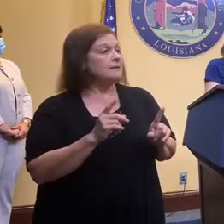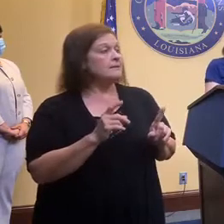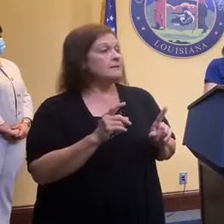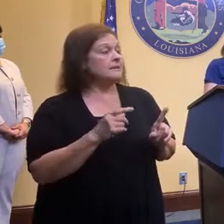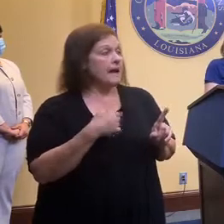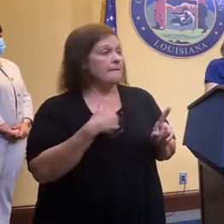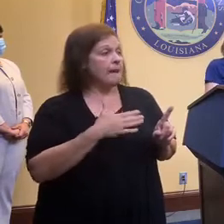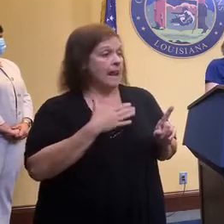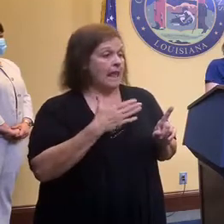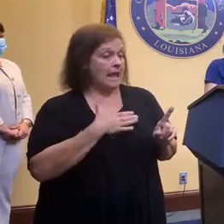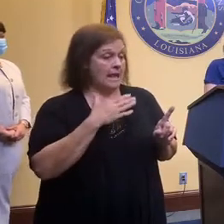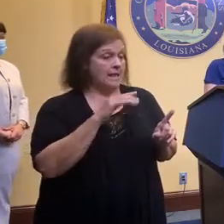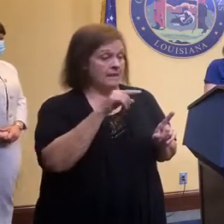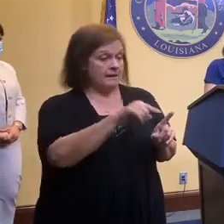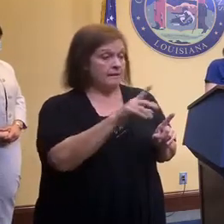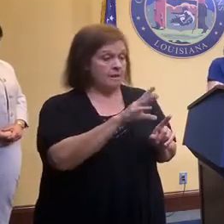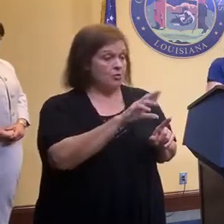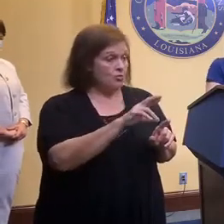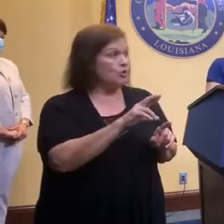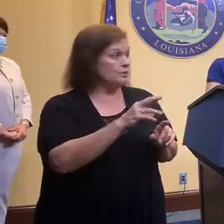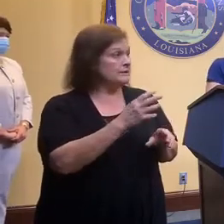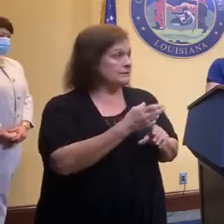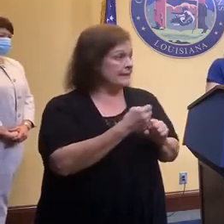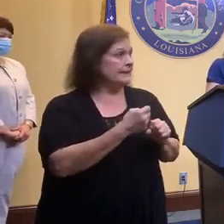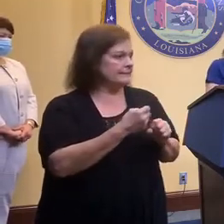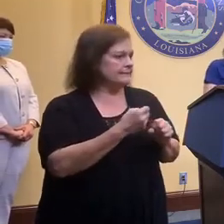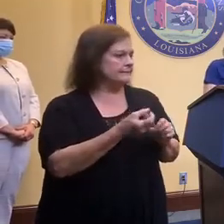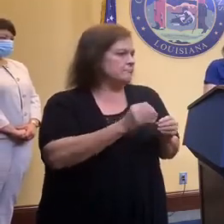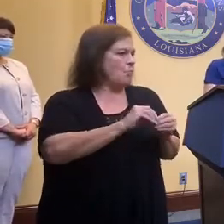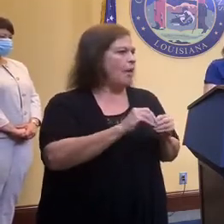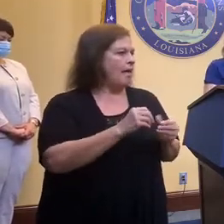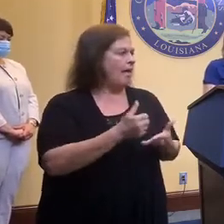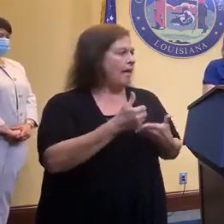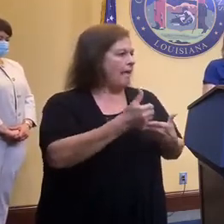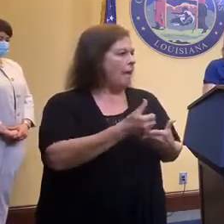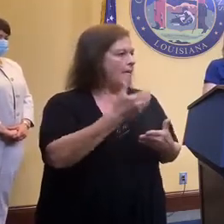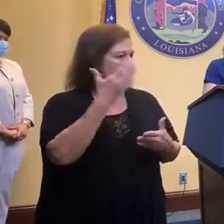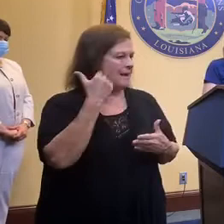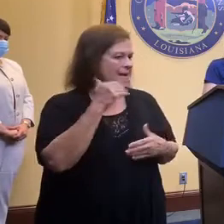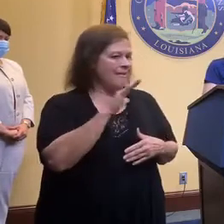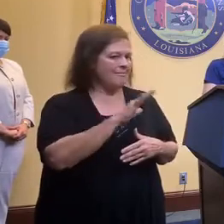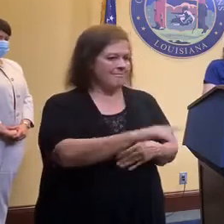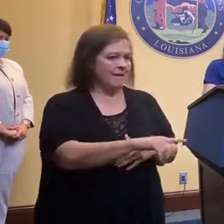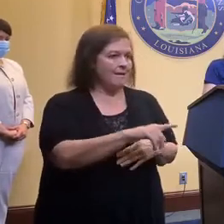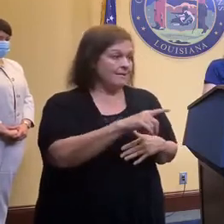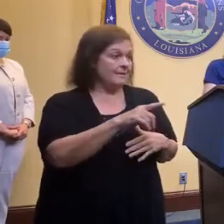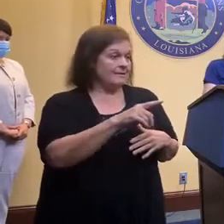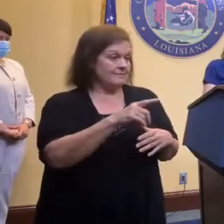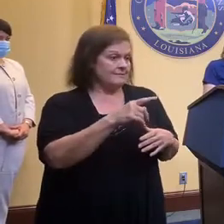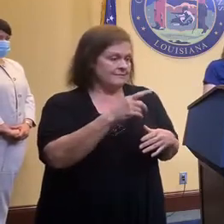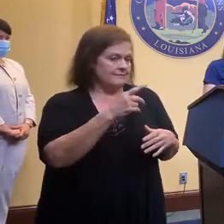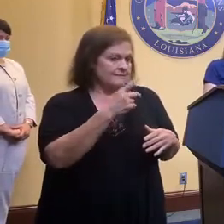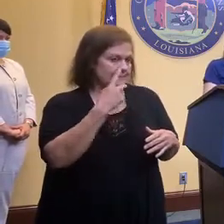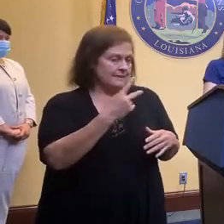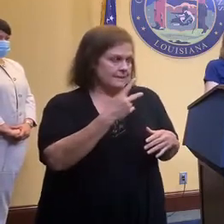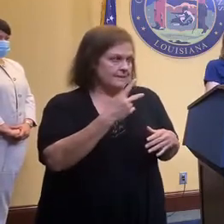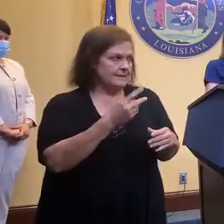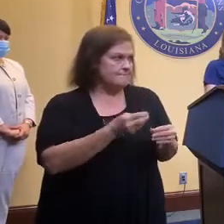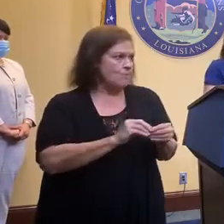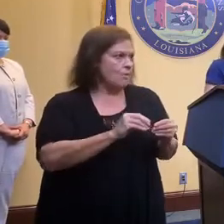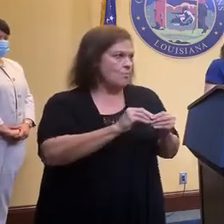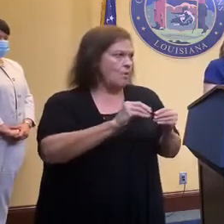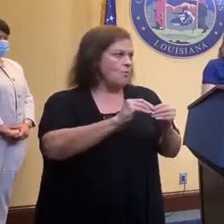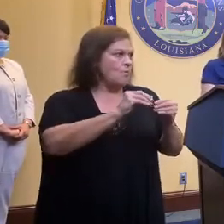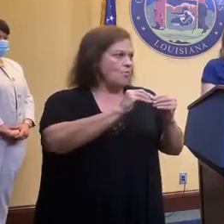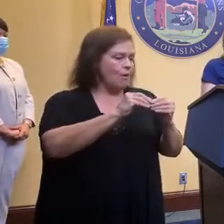I am glad that Baton Rouge is getting additional help, because clearly the rate of case increase that they've seen is very high. They're